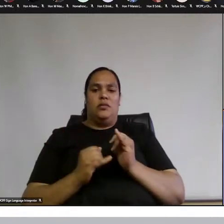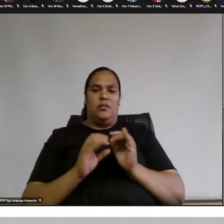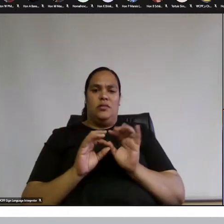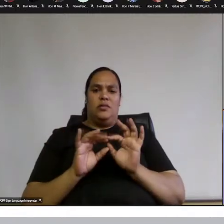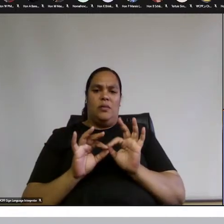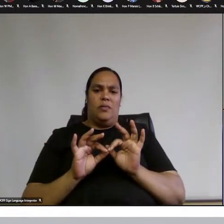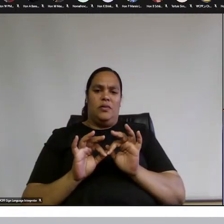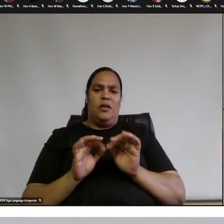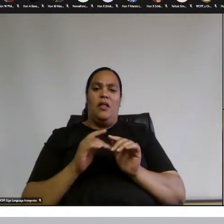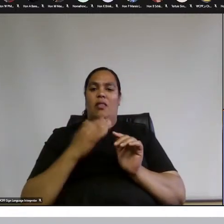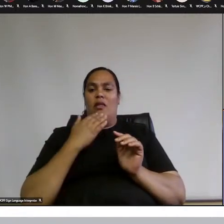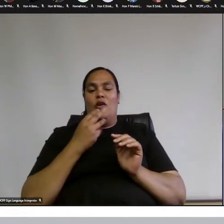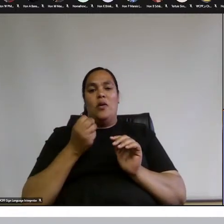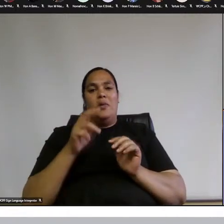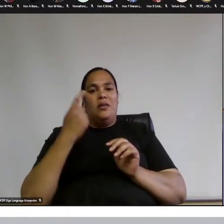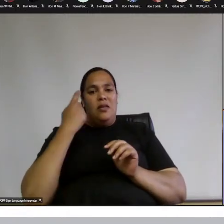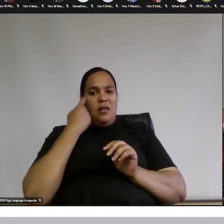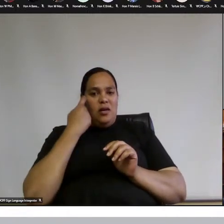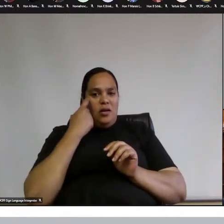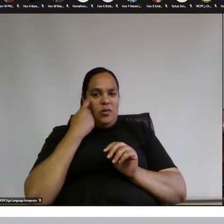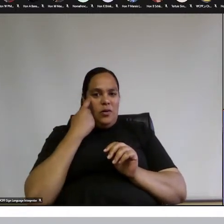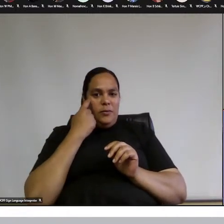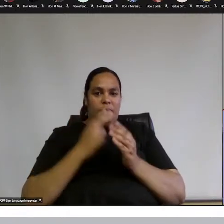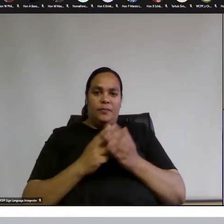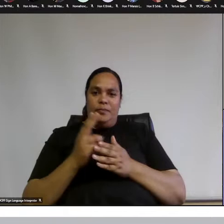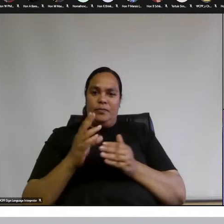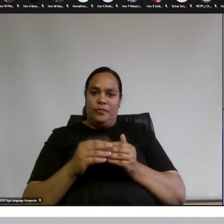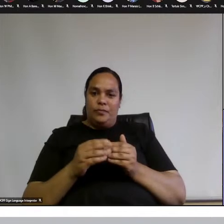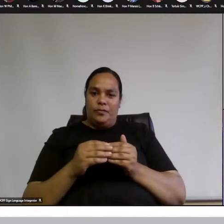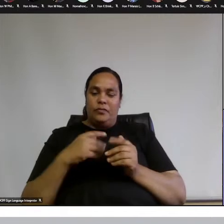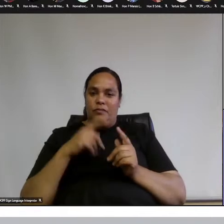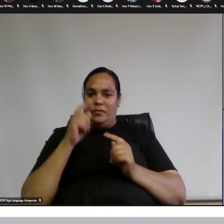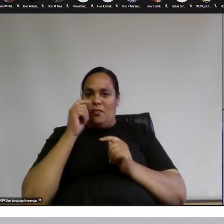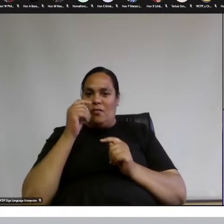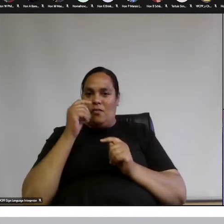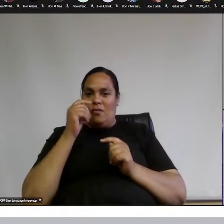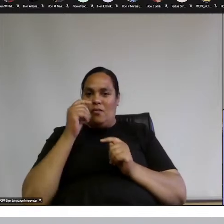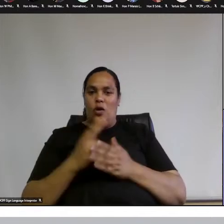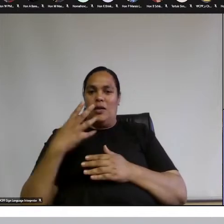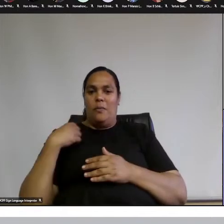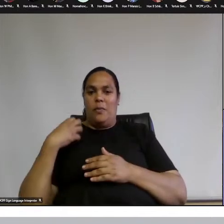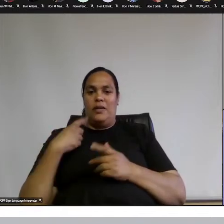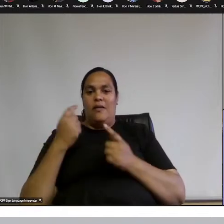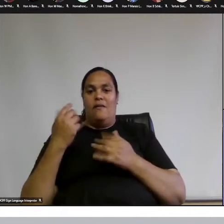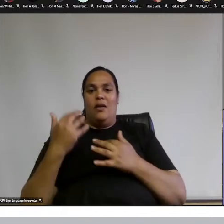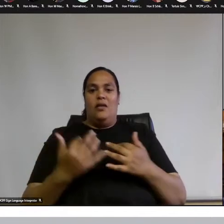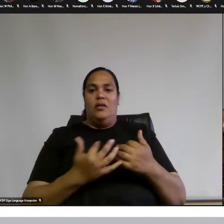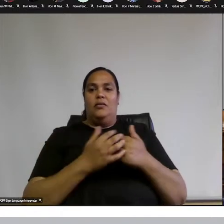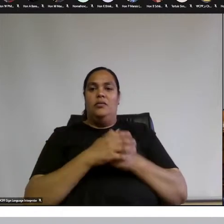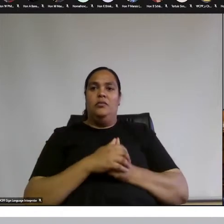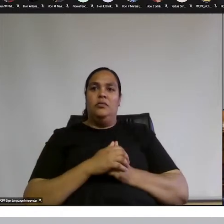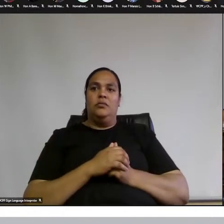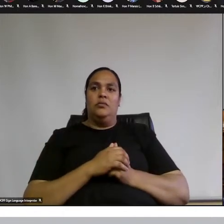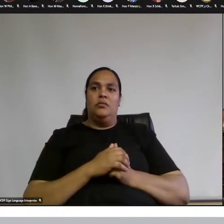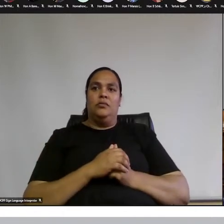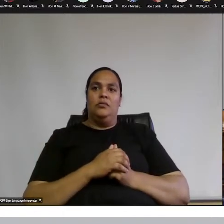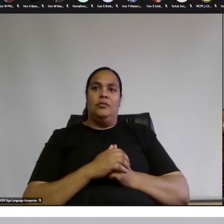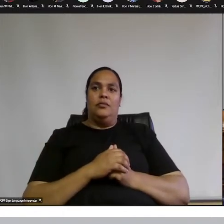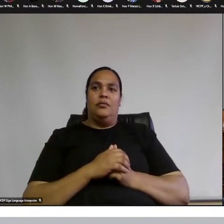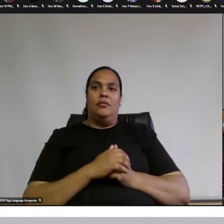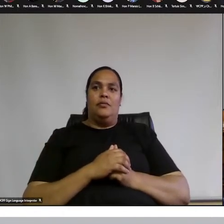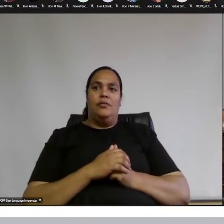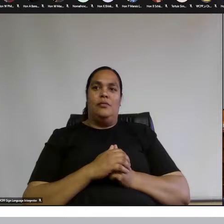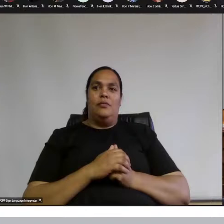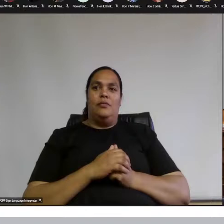Thank you, Mr. Secretary. Honourable members, I recognize the Honourable Minister of Finance. Thank you,